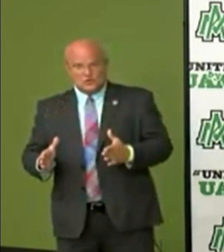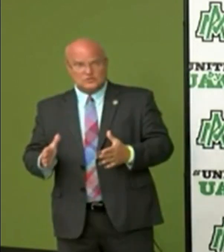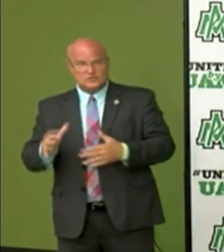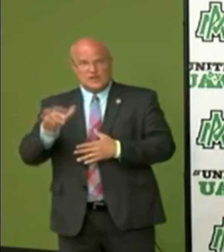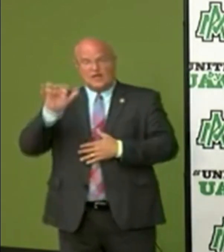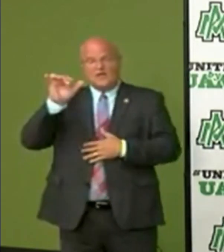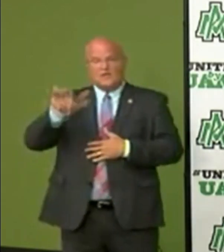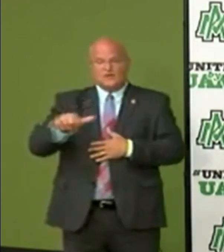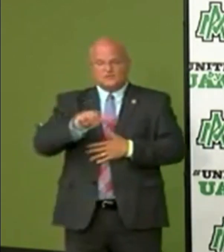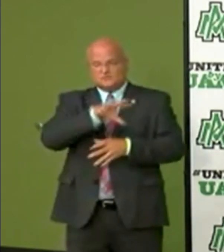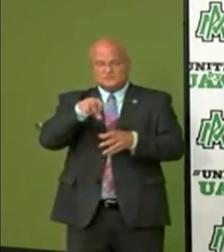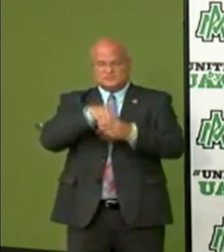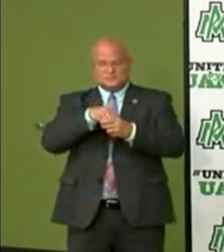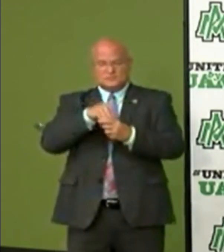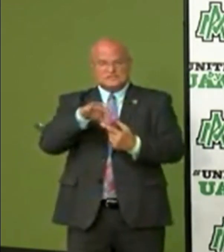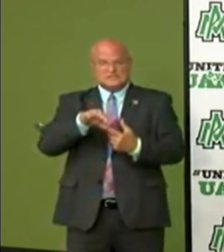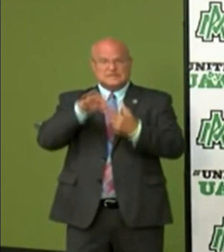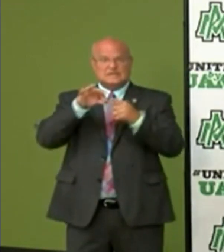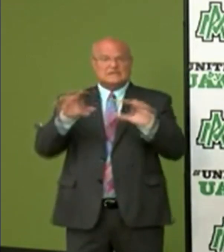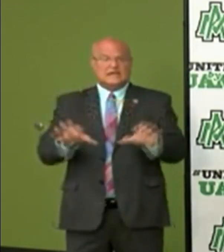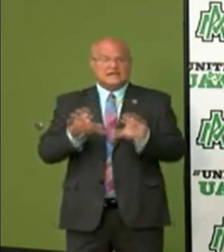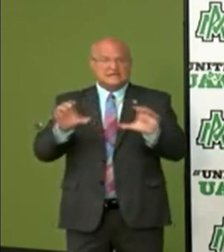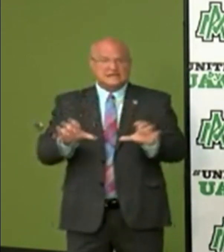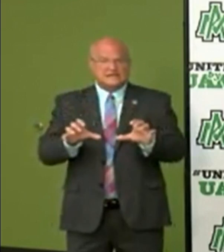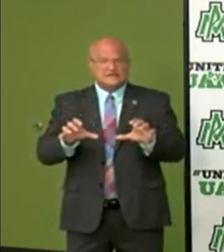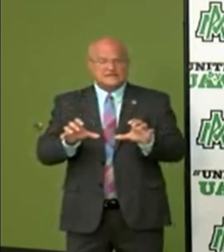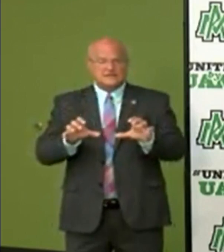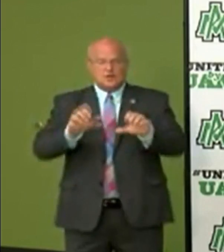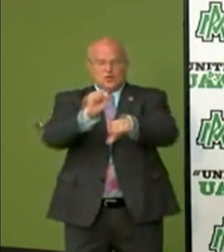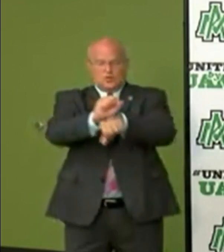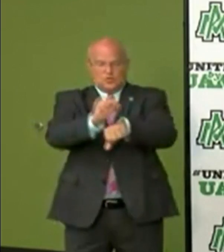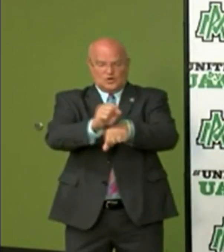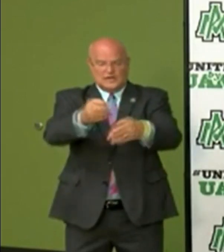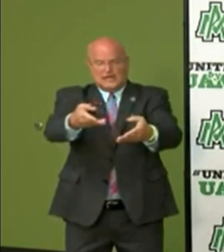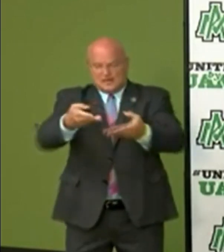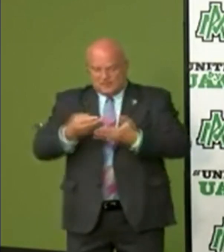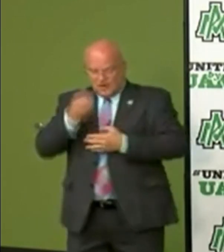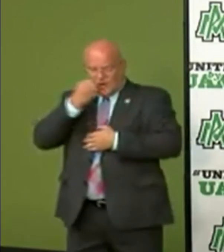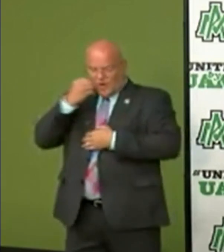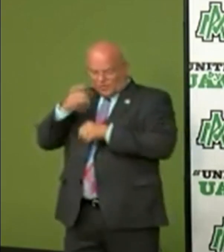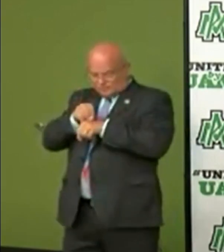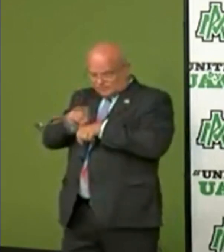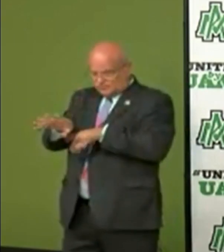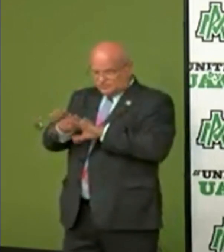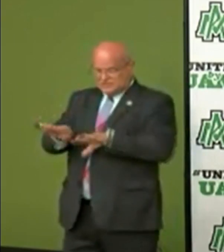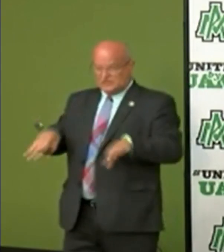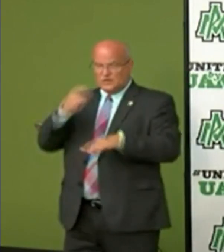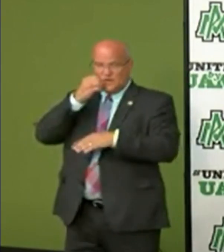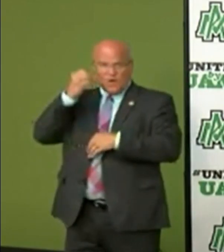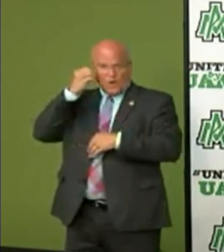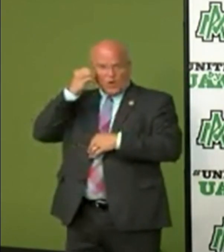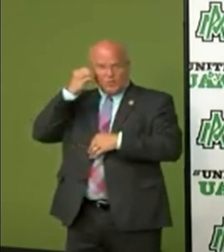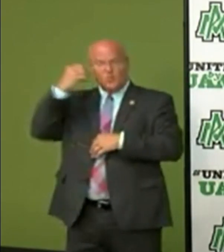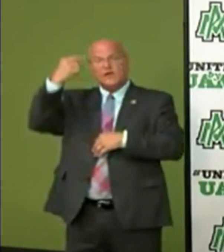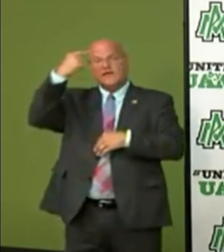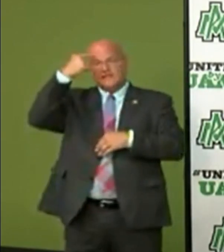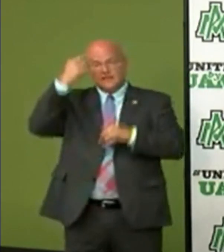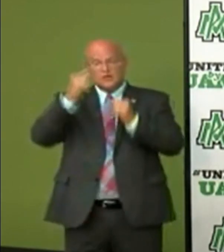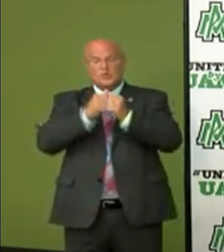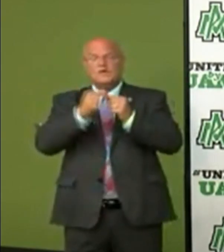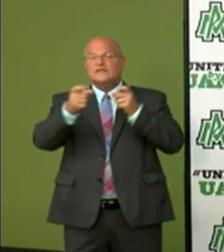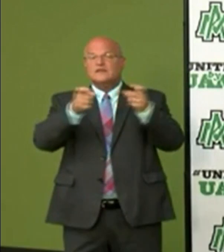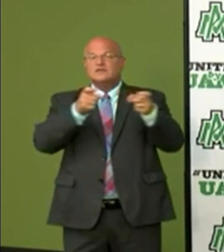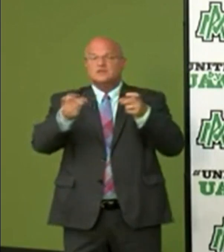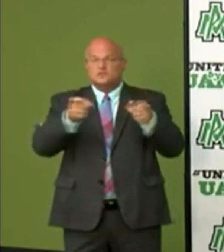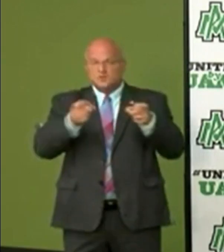were engaged in essential activities, were bringing the virus home and infecting the children in the home. So we think that with the